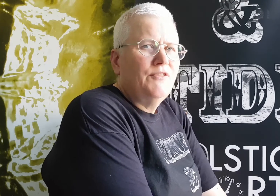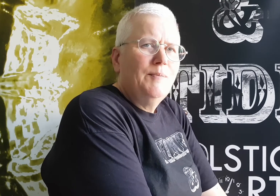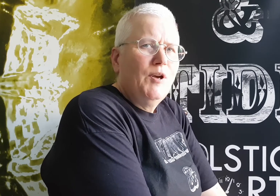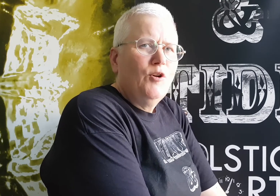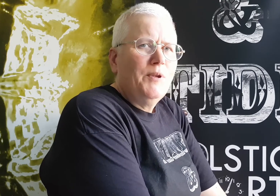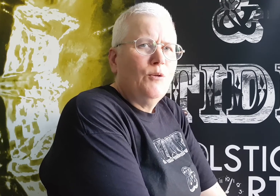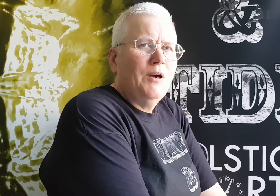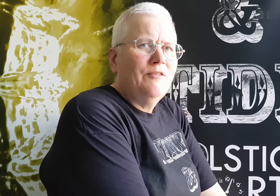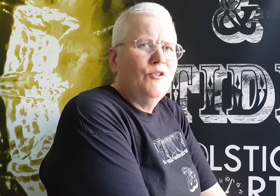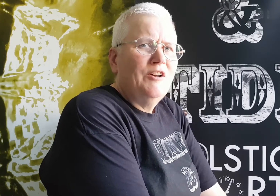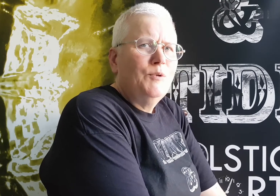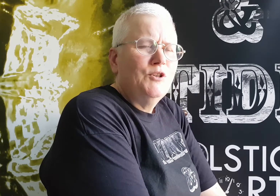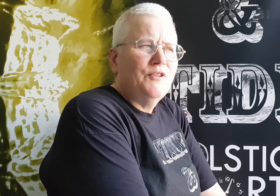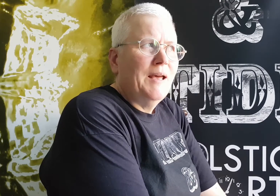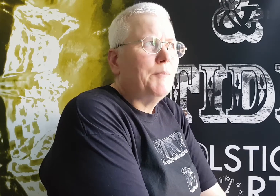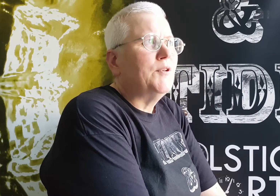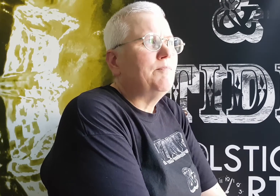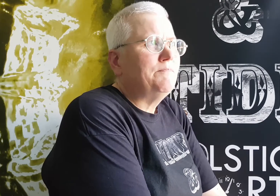Fun might not be quite the right word for that, but